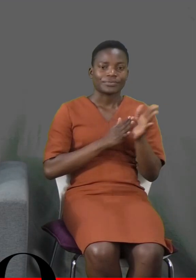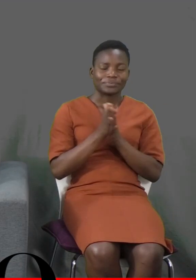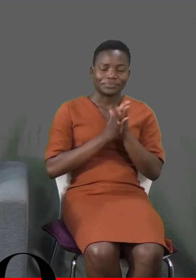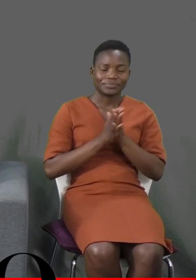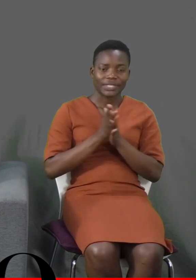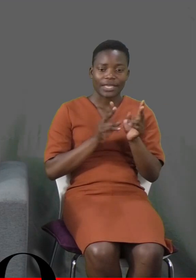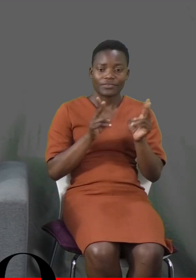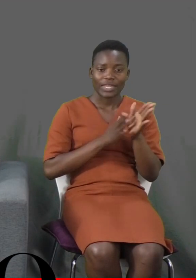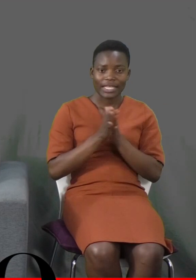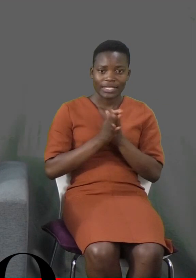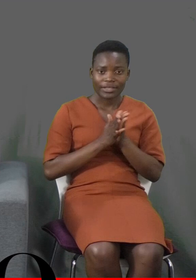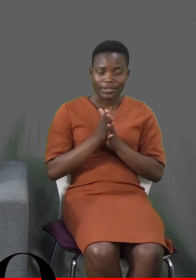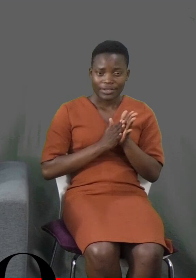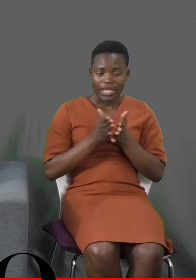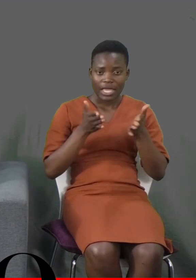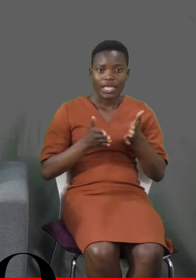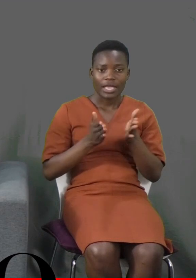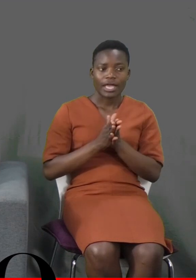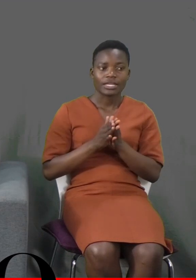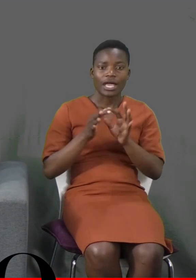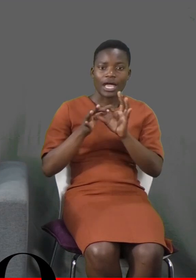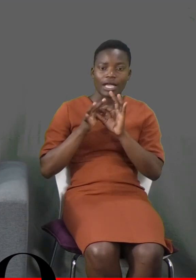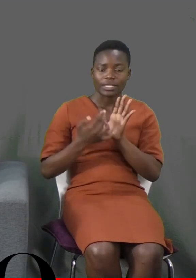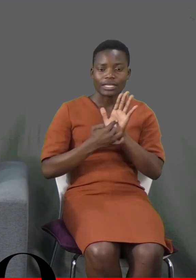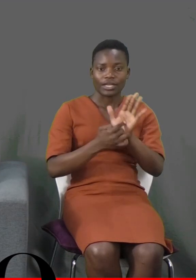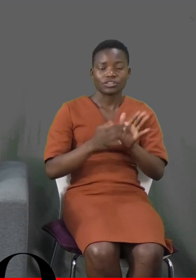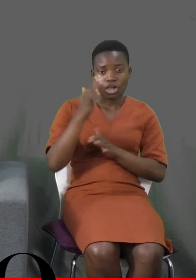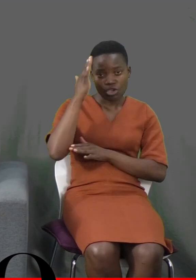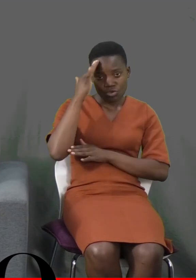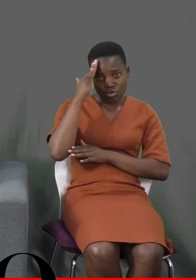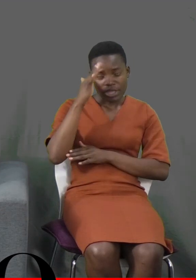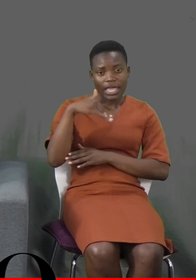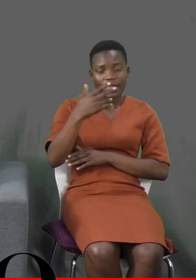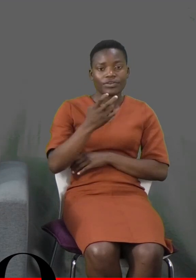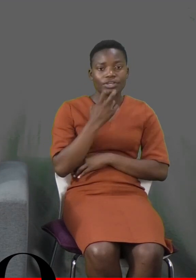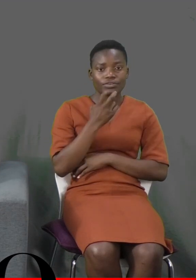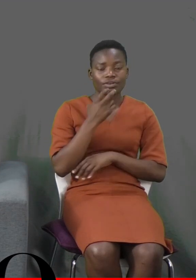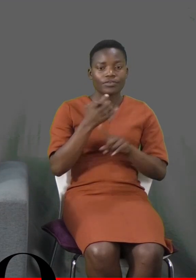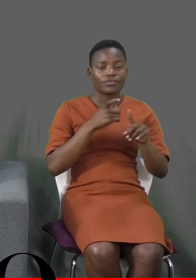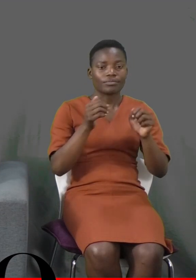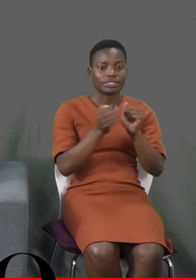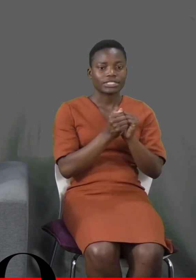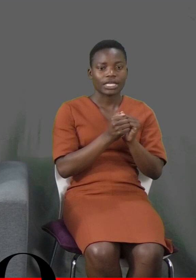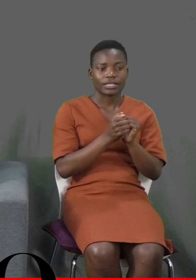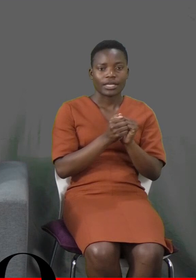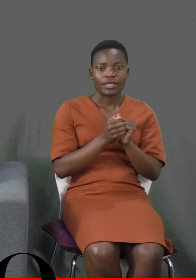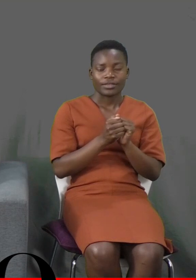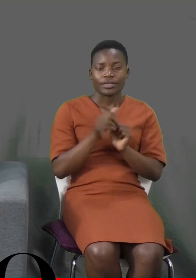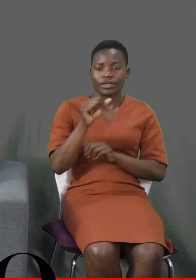interesting right here at Zaquetu. You know how we do it each and every Tuesday from 10 till late. So